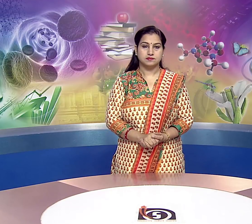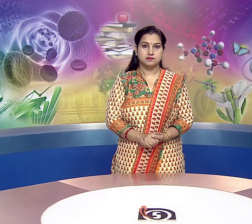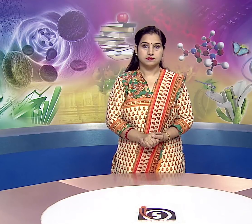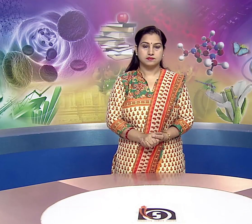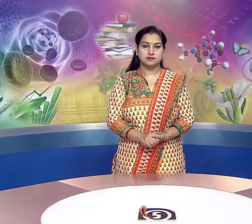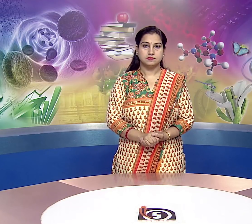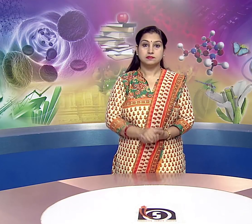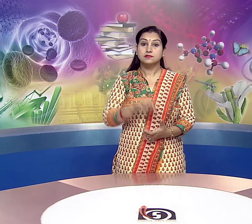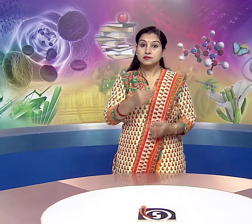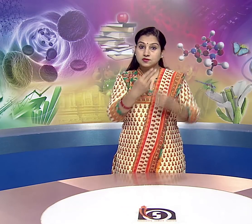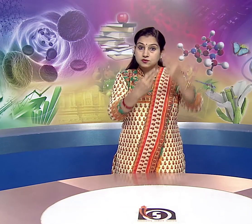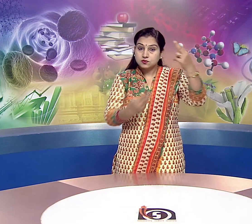This is a story